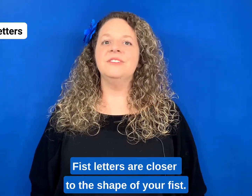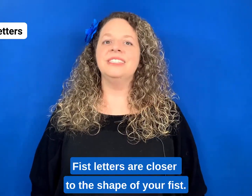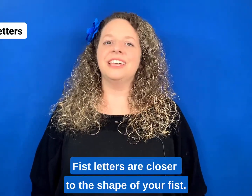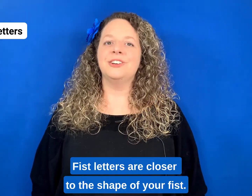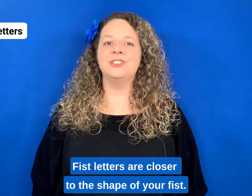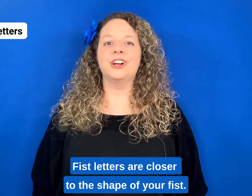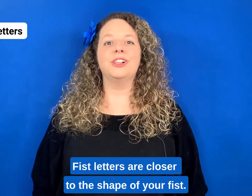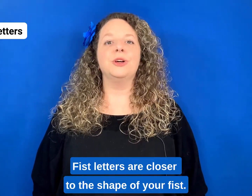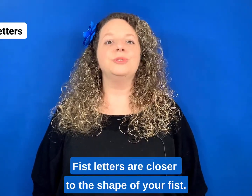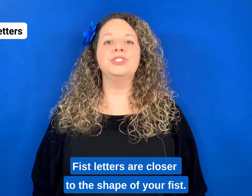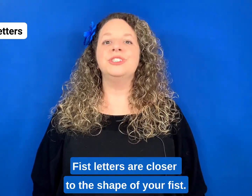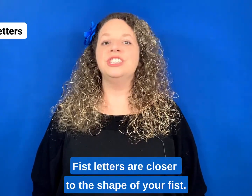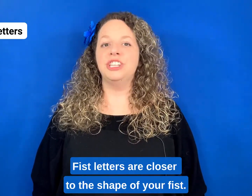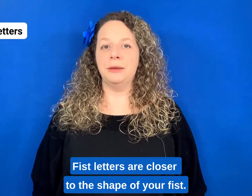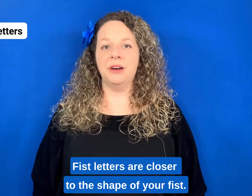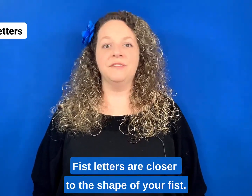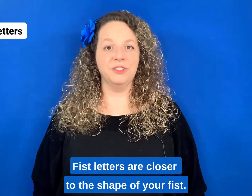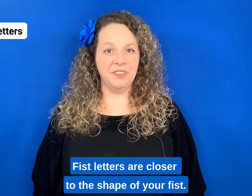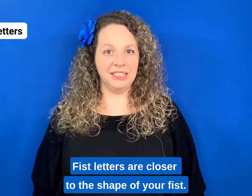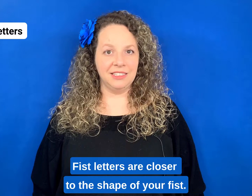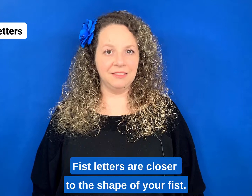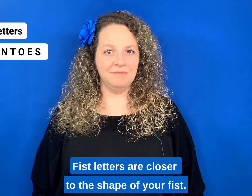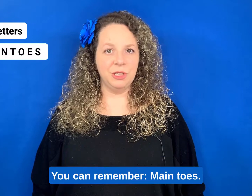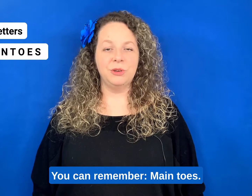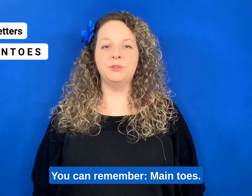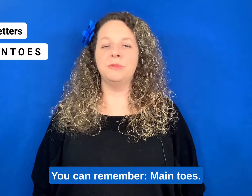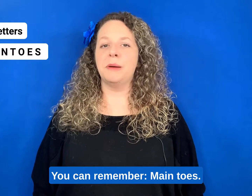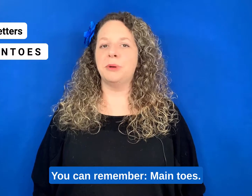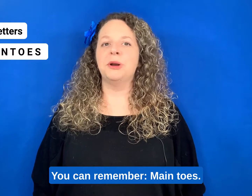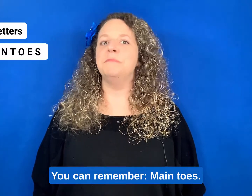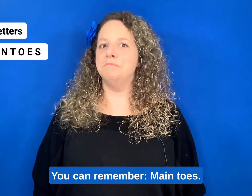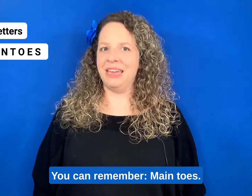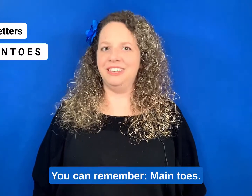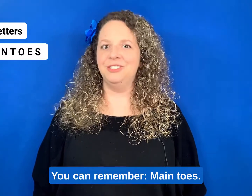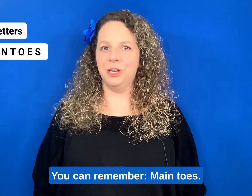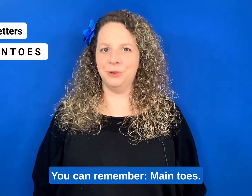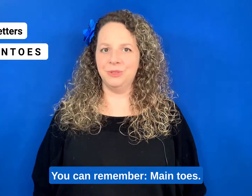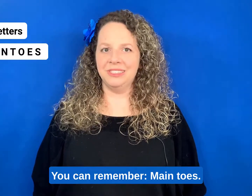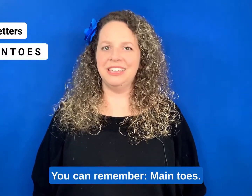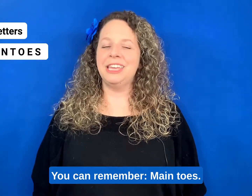Fist letters are closer to the shape of your fist. You can remember main toes,